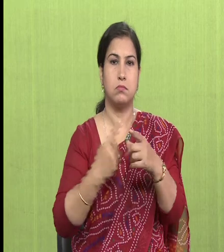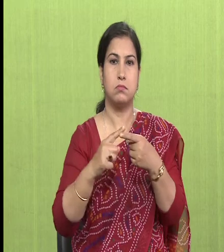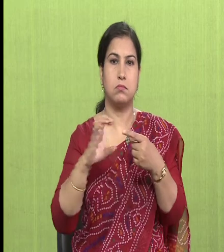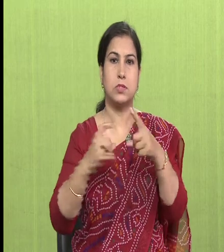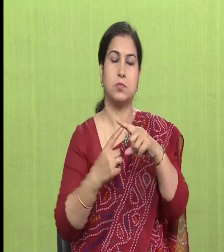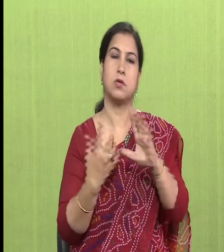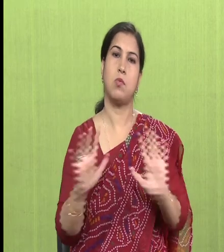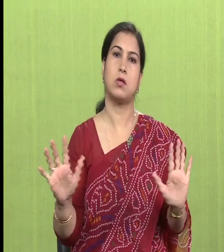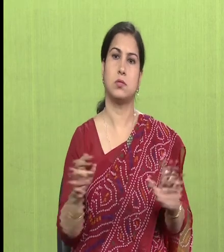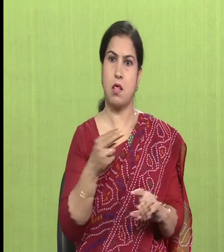that was